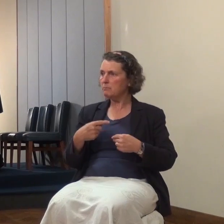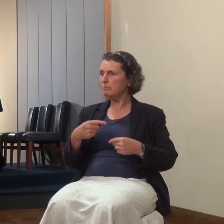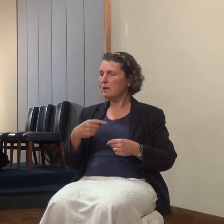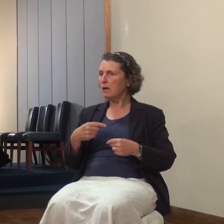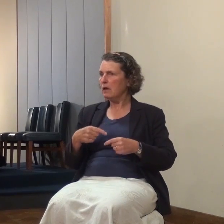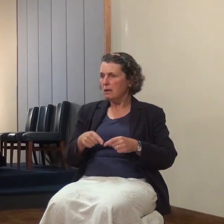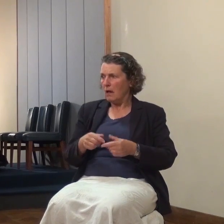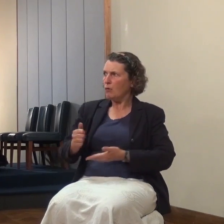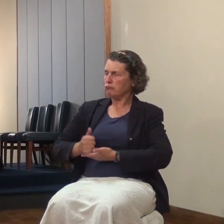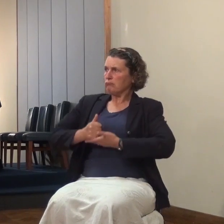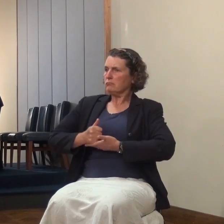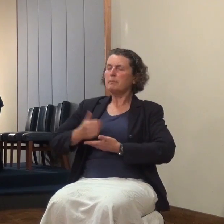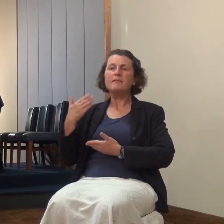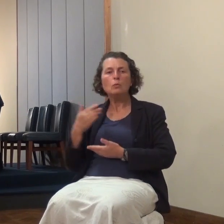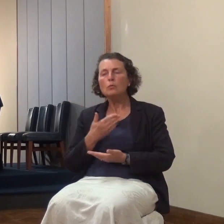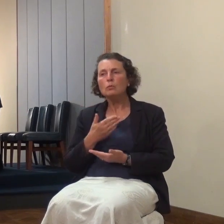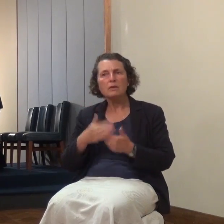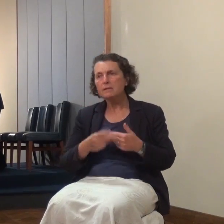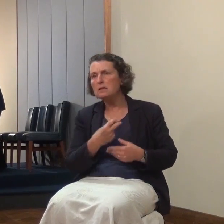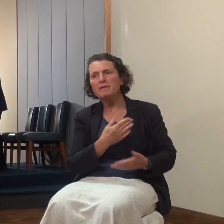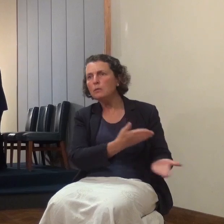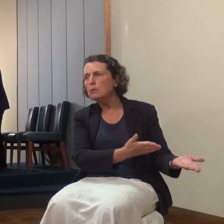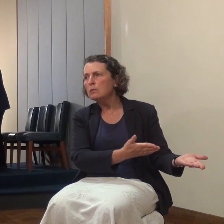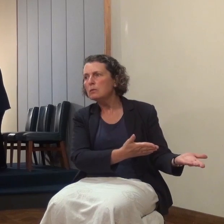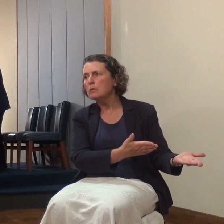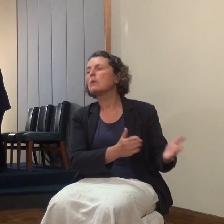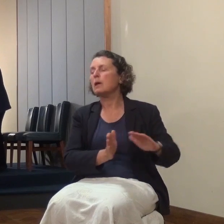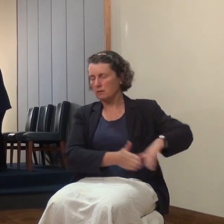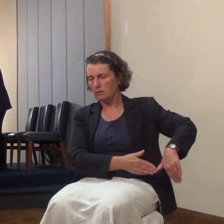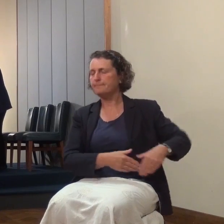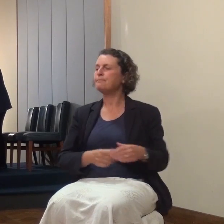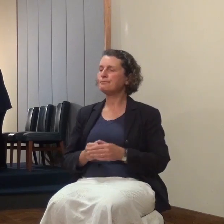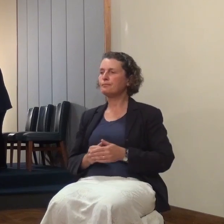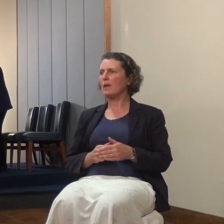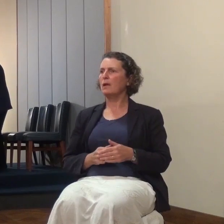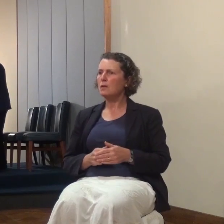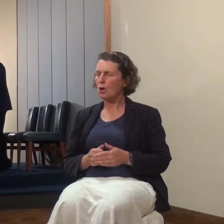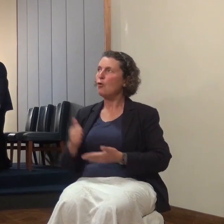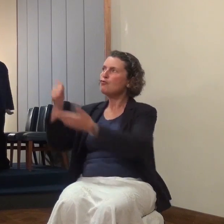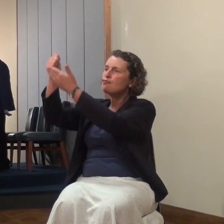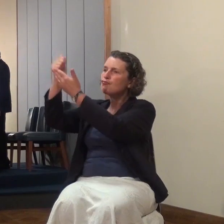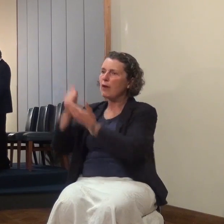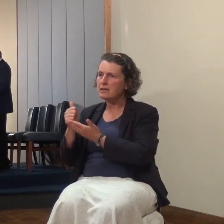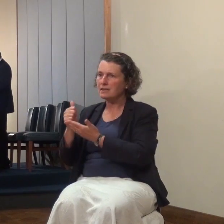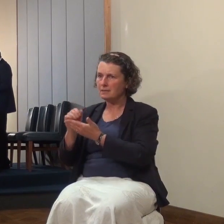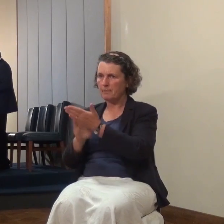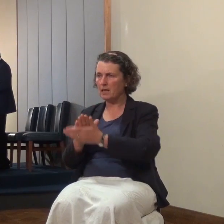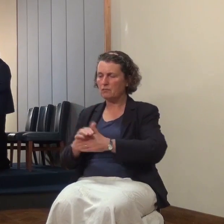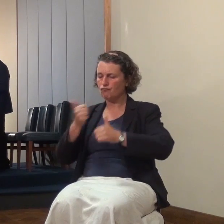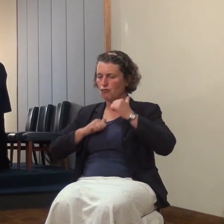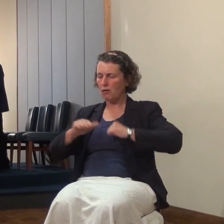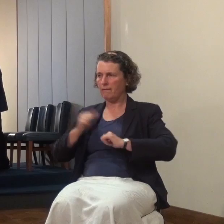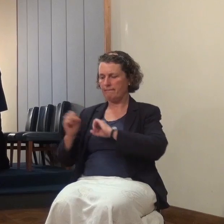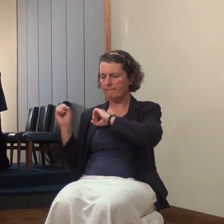heading, grace, the death of pride. Grace, the death of pride. God's promise that he will be with us in